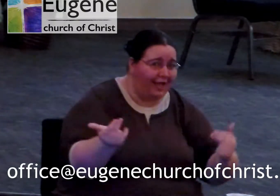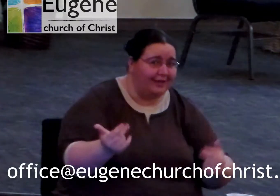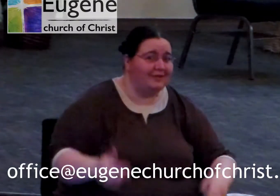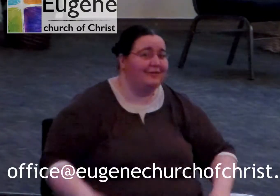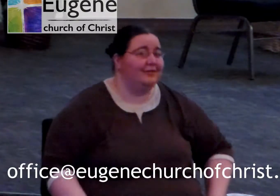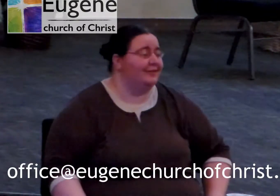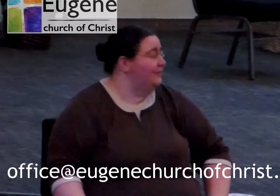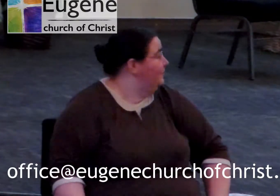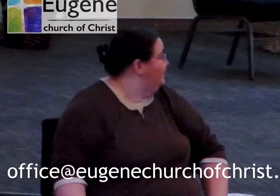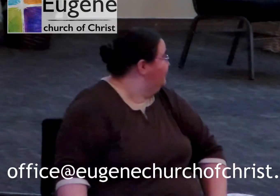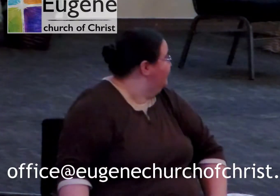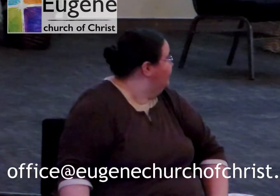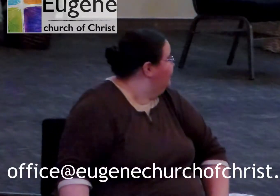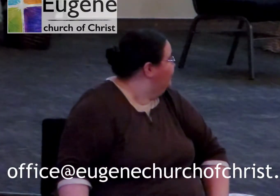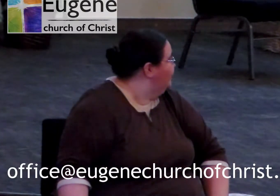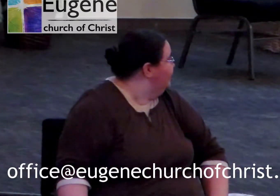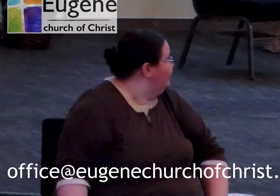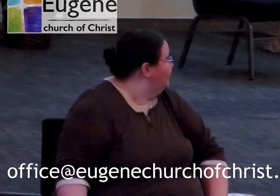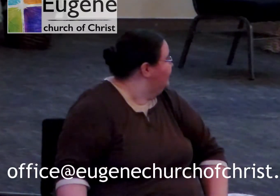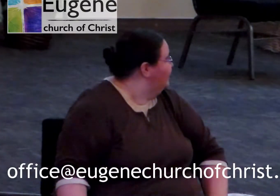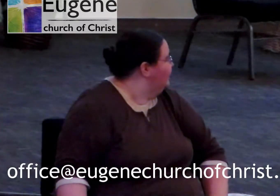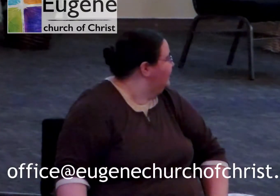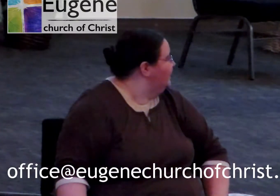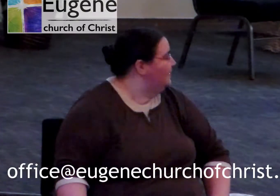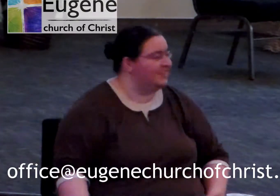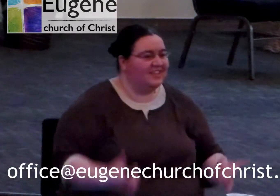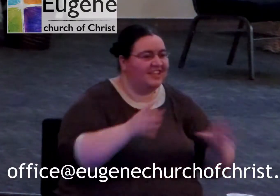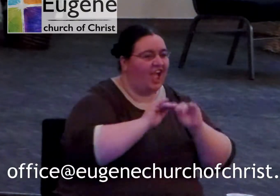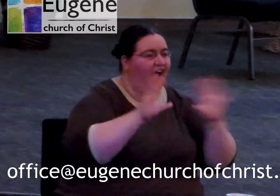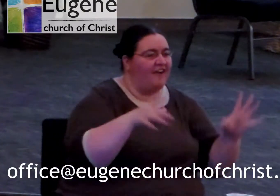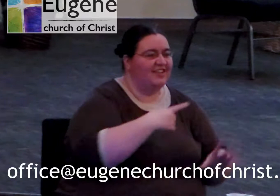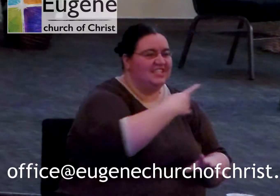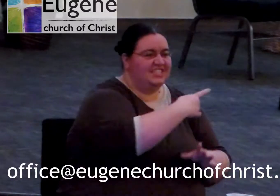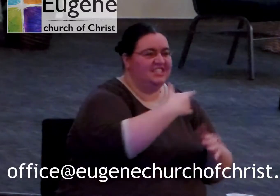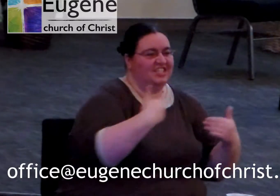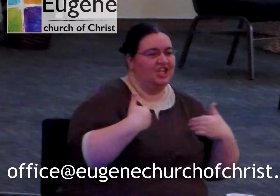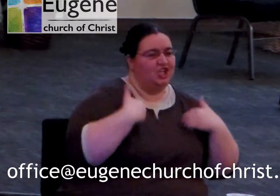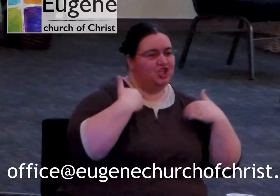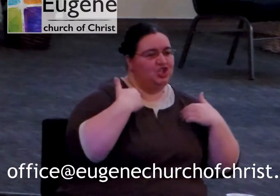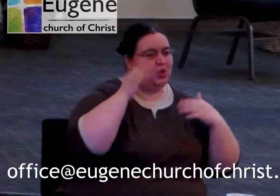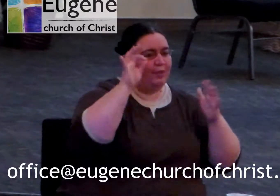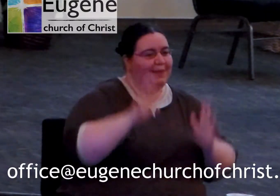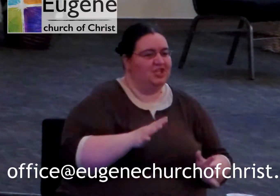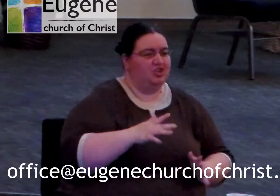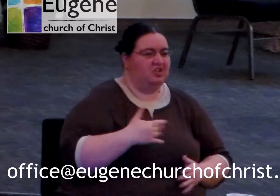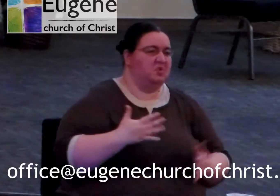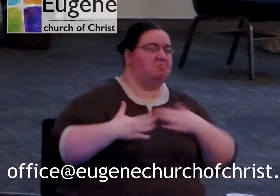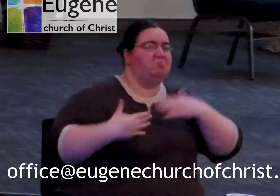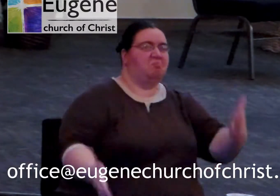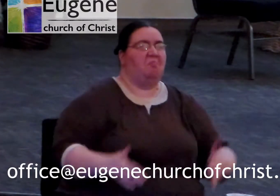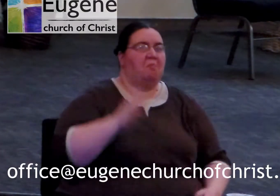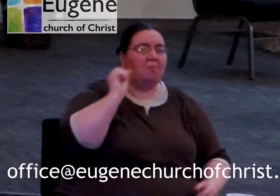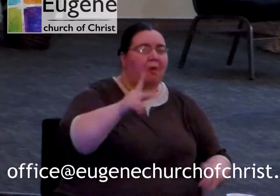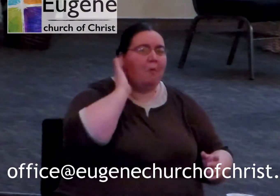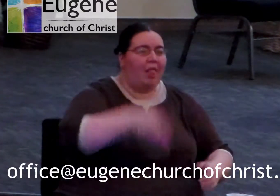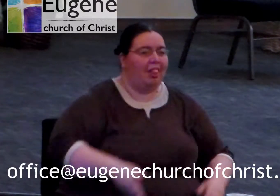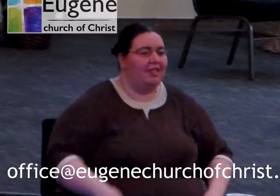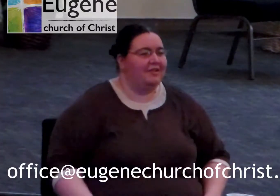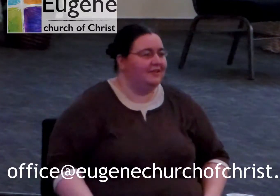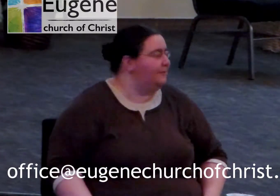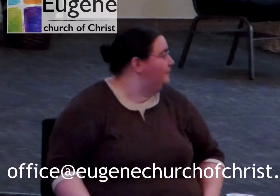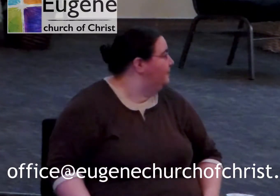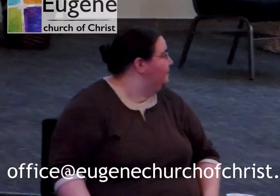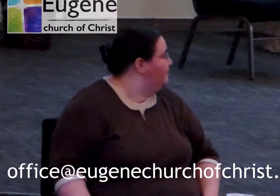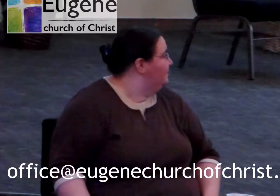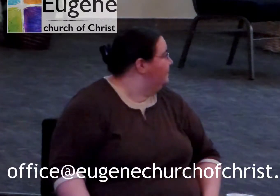I love it. You can tell he's a youth minister because he's like, yeah, I'll do it. All right. Oh, and just so, because I know some people are going to be like, yeah, for real, Brian? So